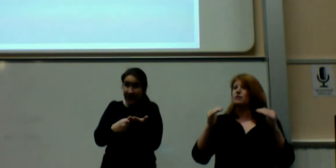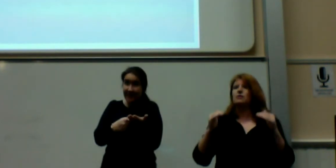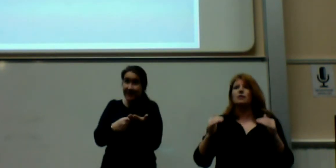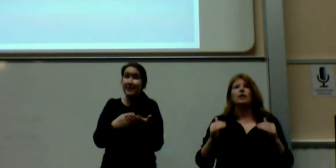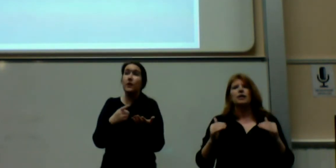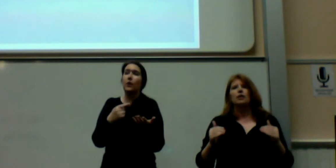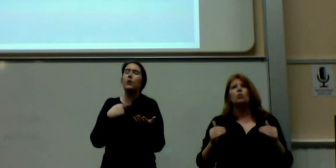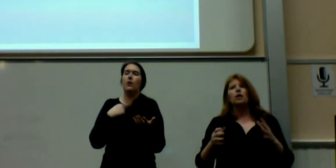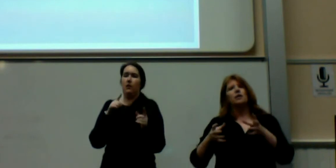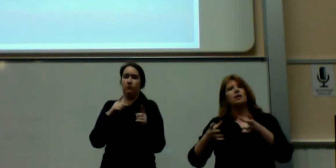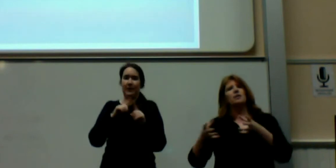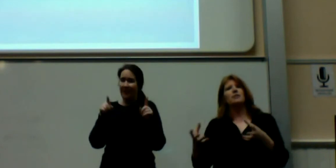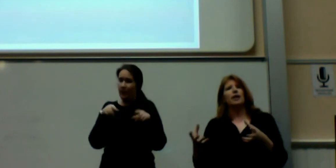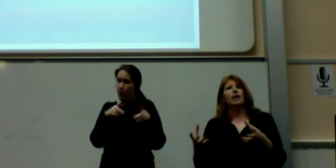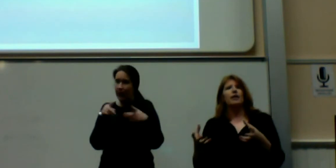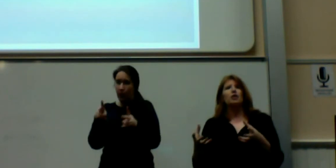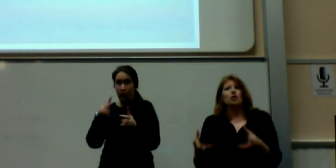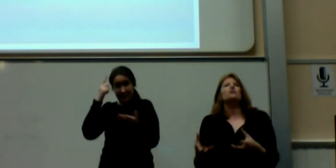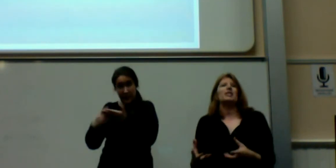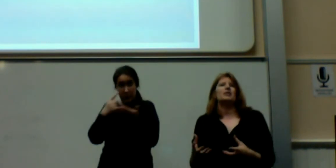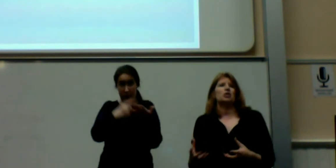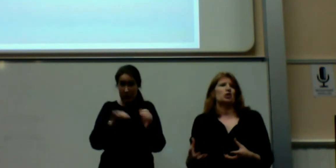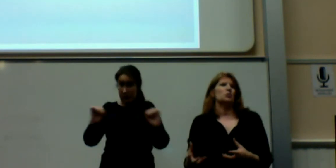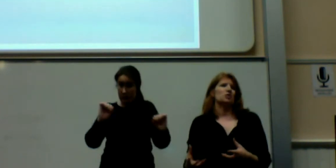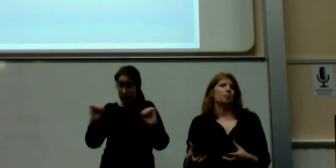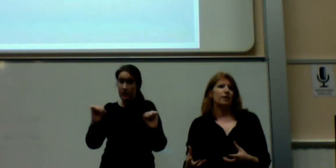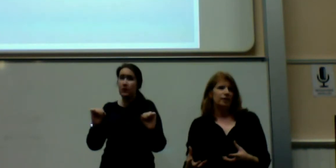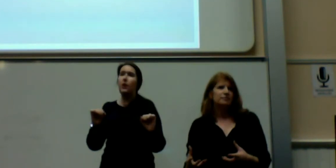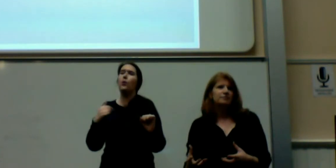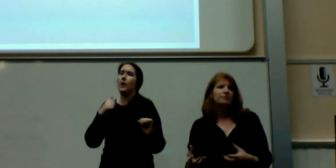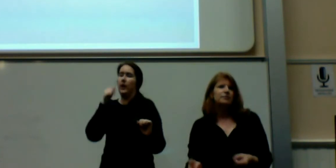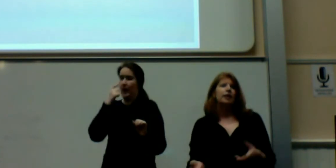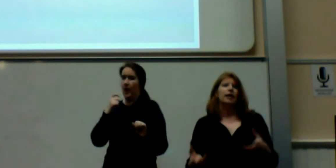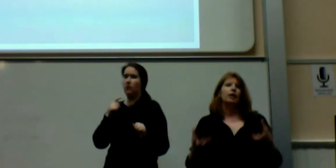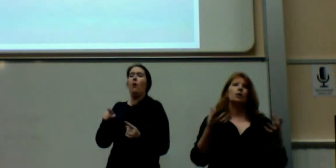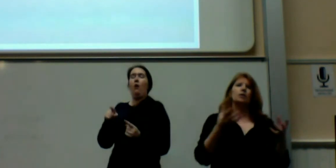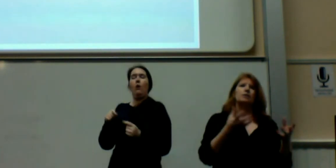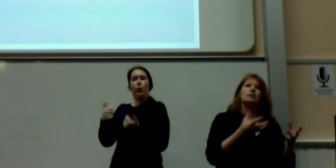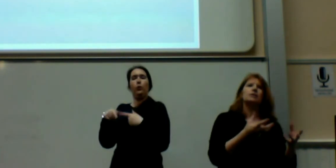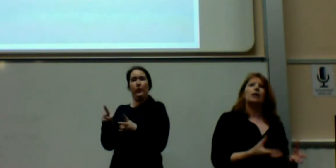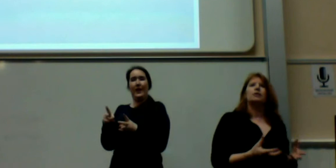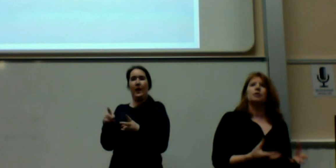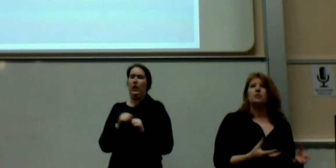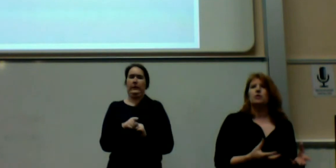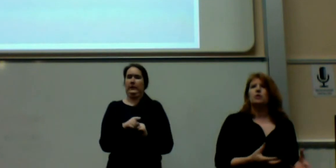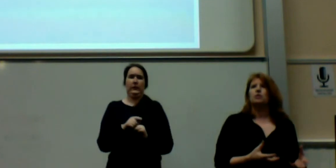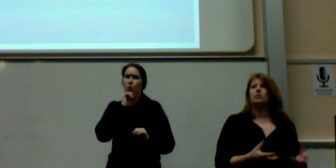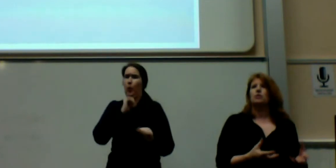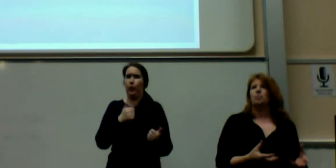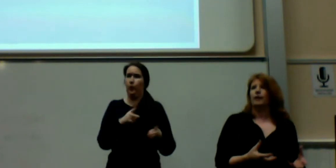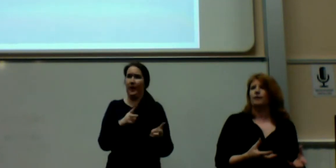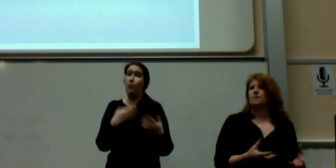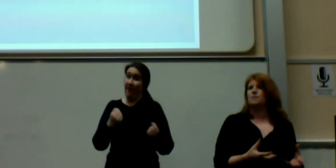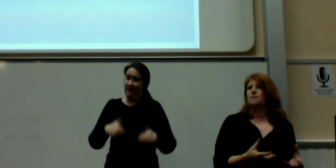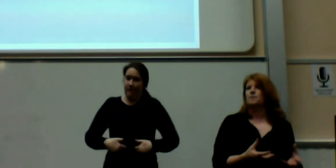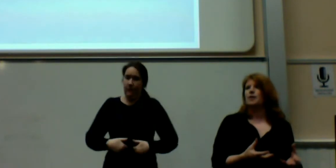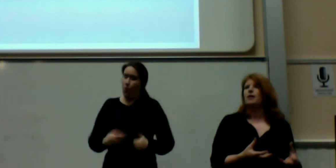differences in what is a good reason to do something and what is not a good reason to do